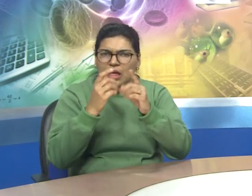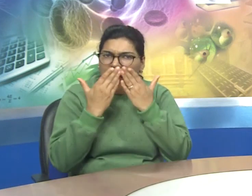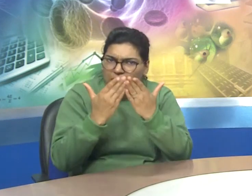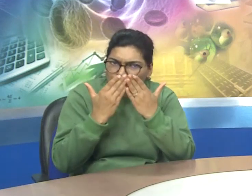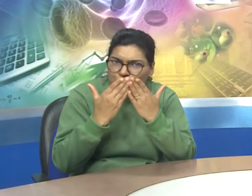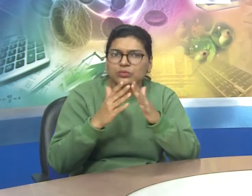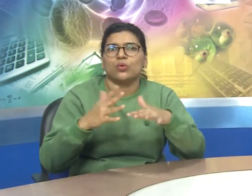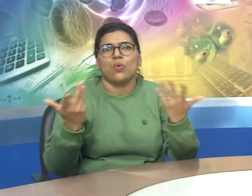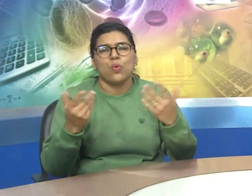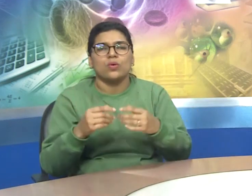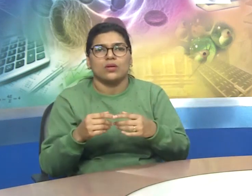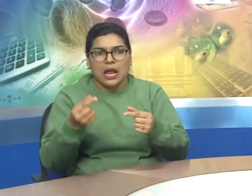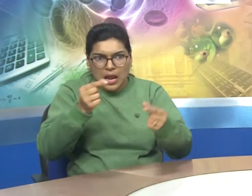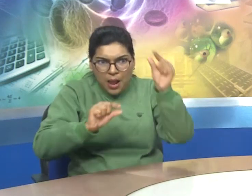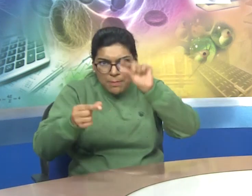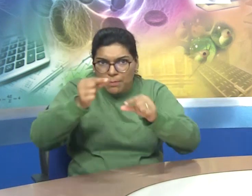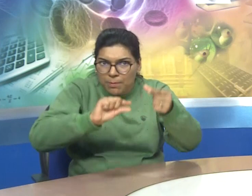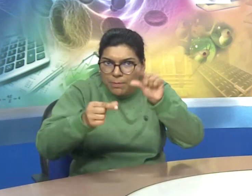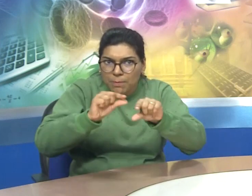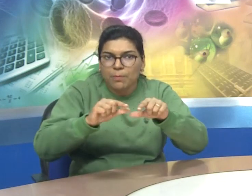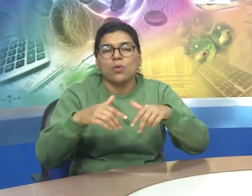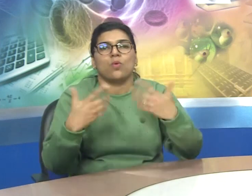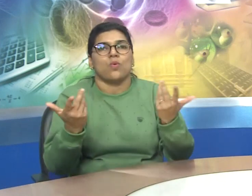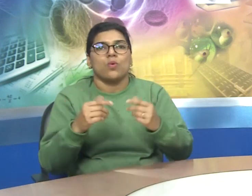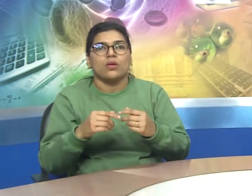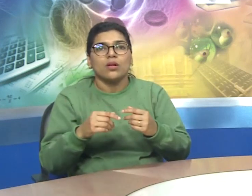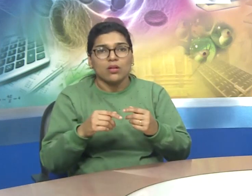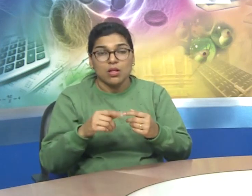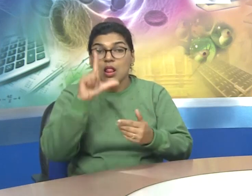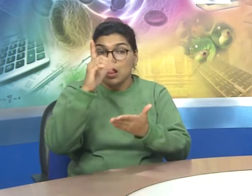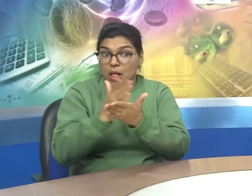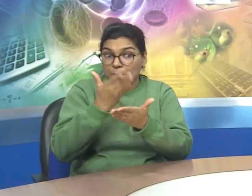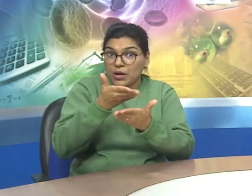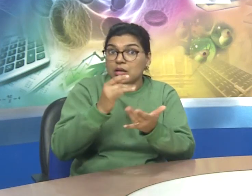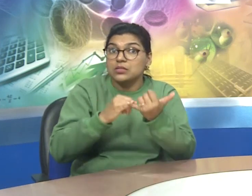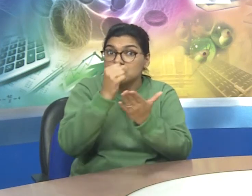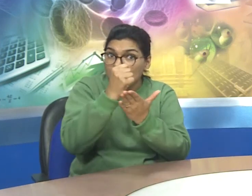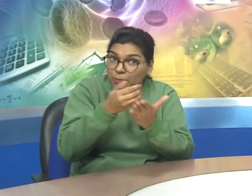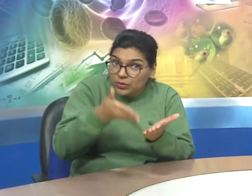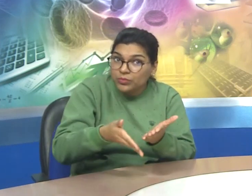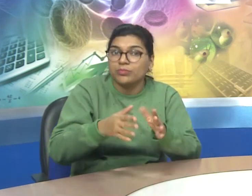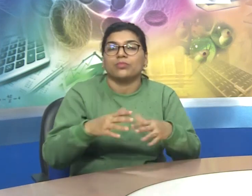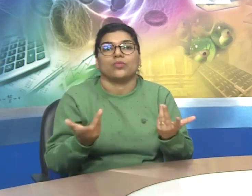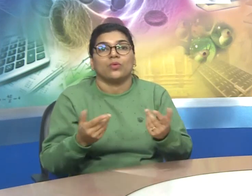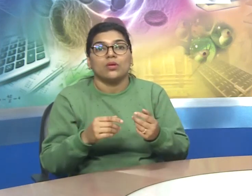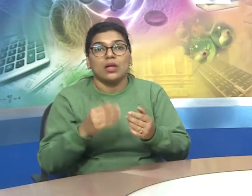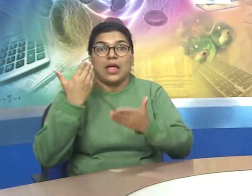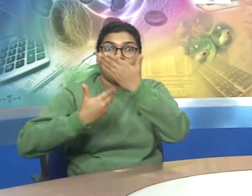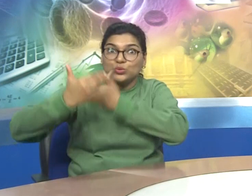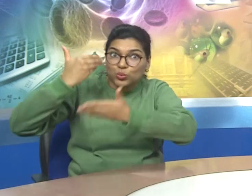name. The subject's name written are education, chemistry, library science, history.